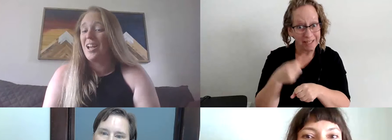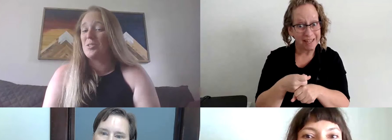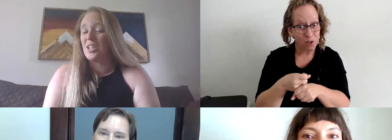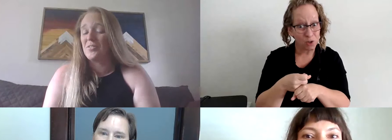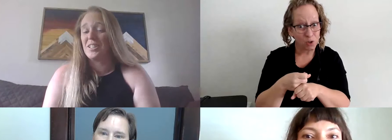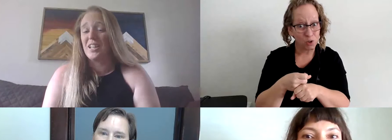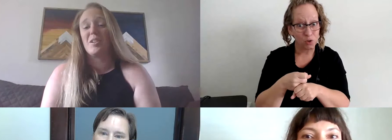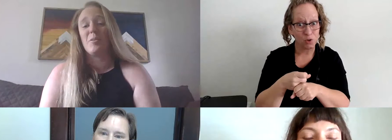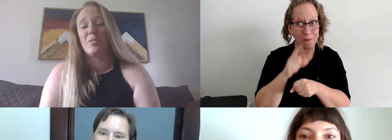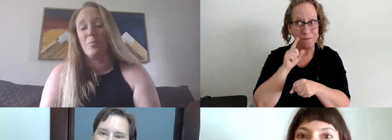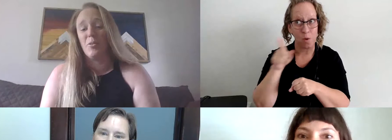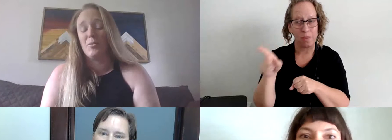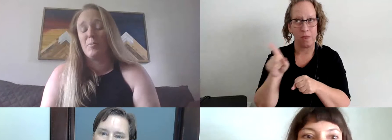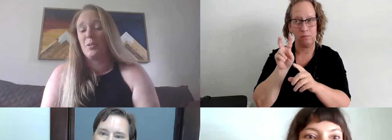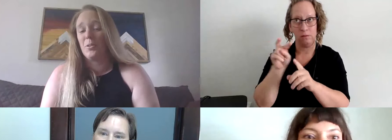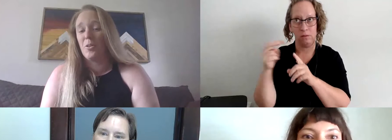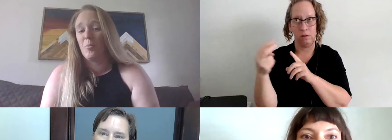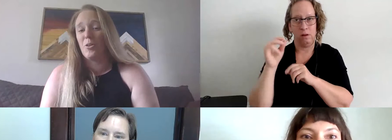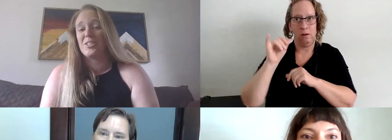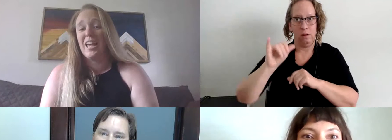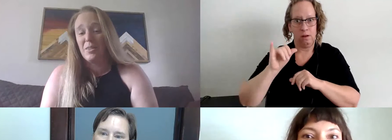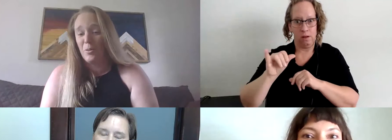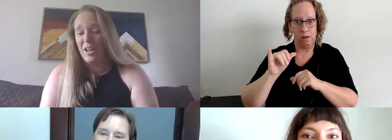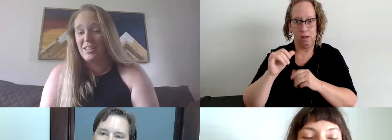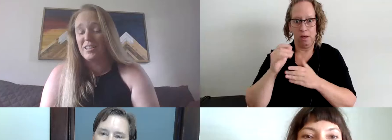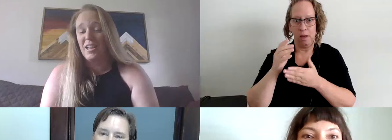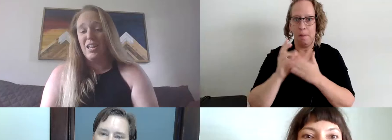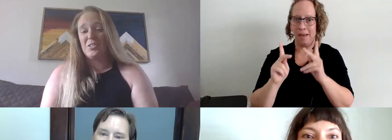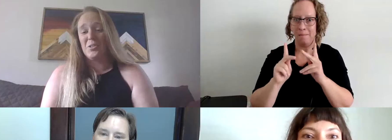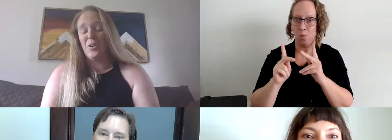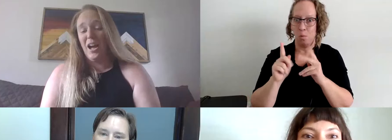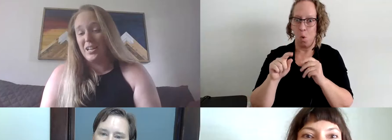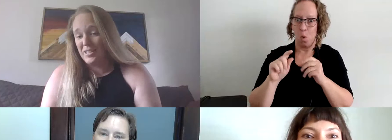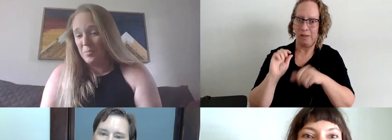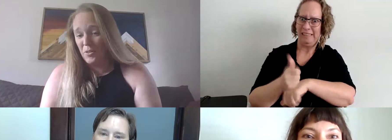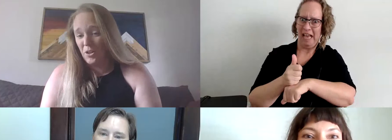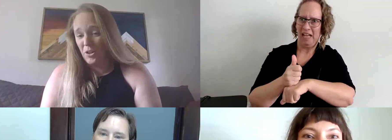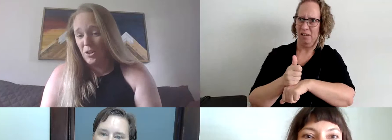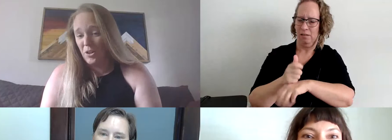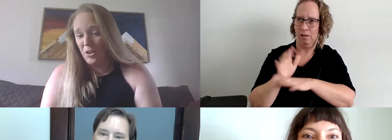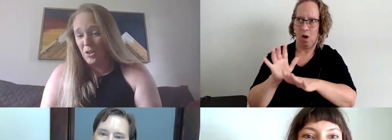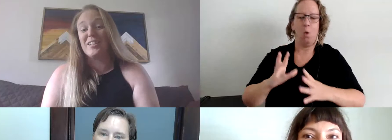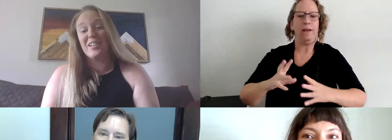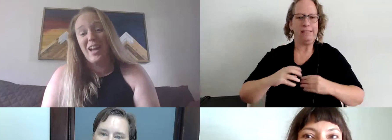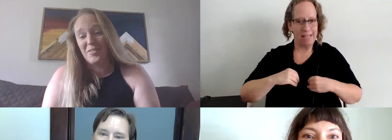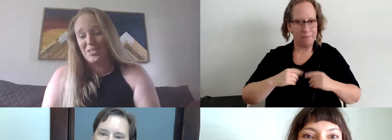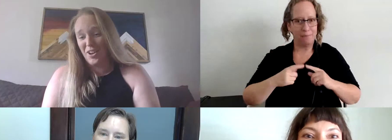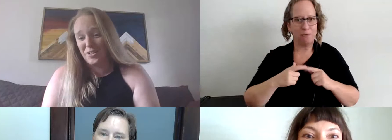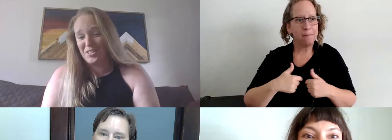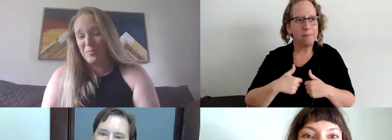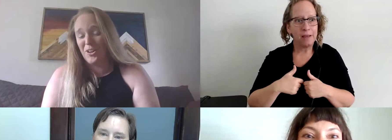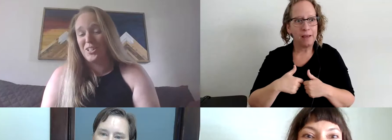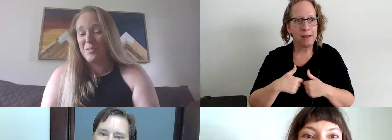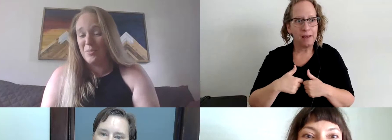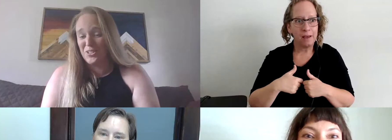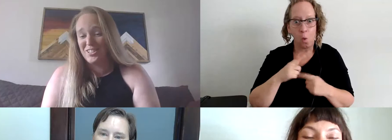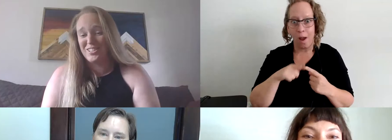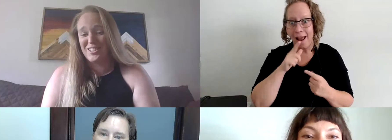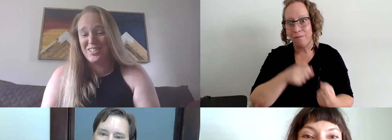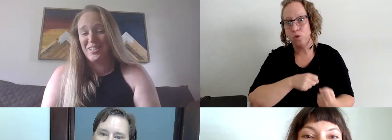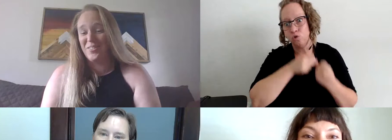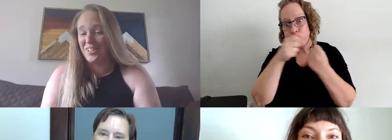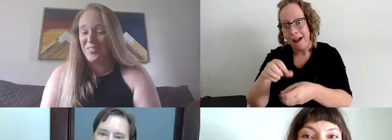get that paradigm shift, to get some of the more people who are more set in their ways to accept phone calls from me, where I didn't have to drive across the park